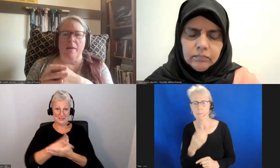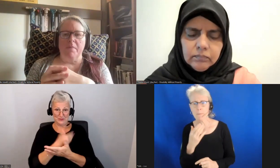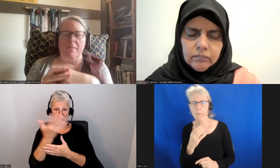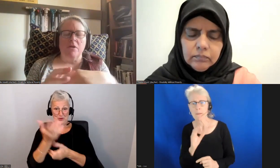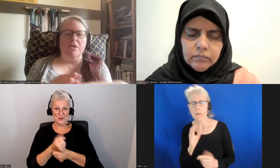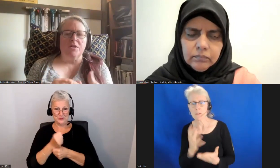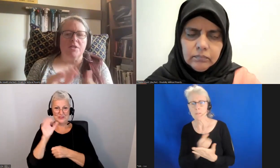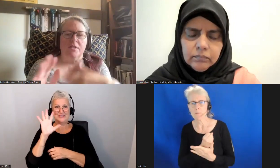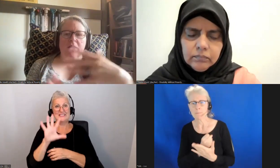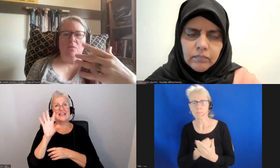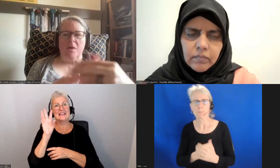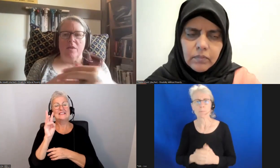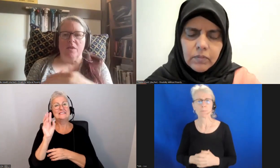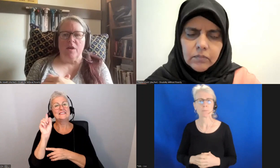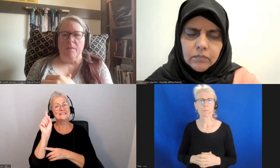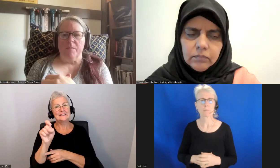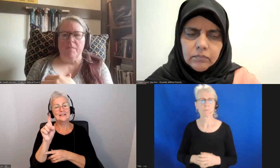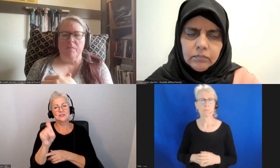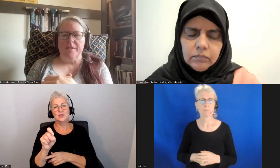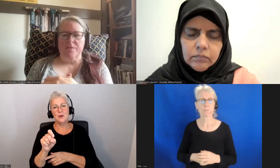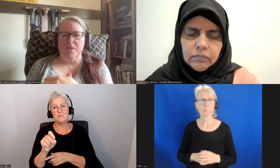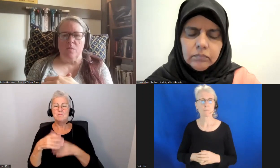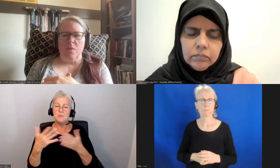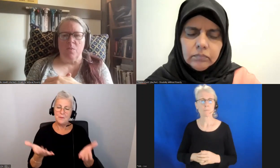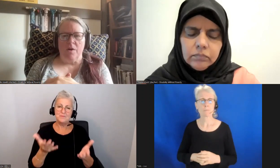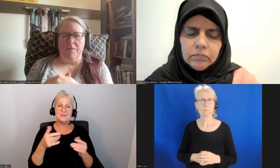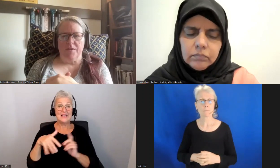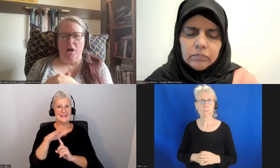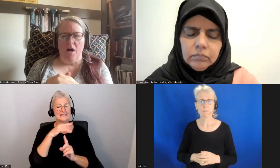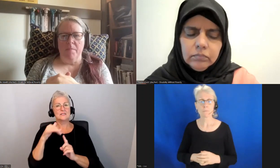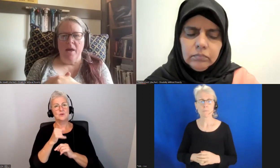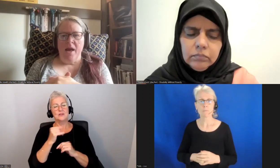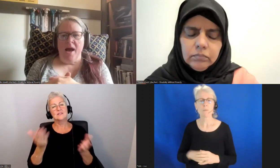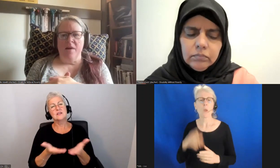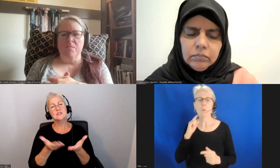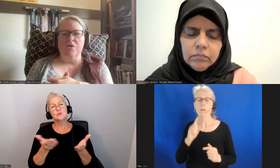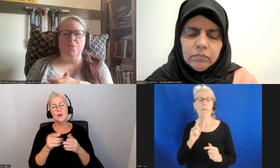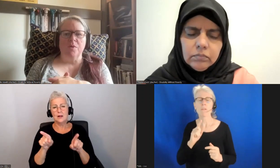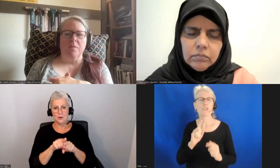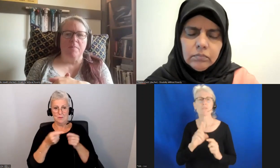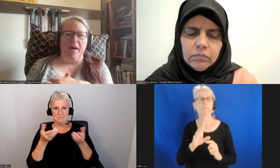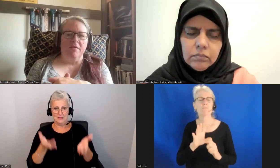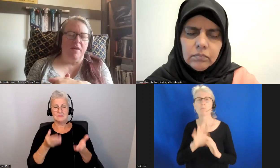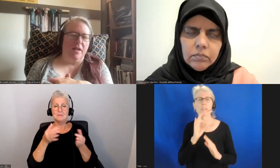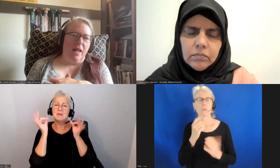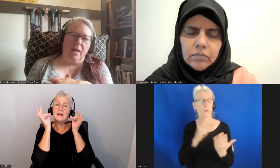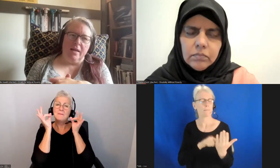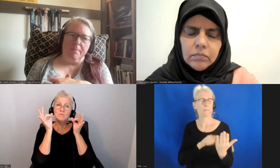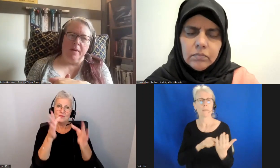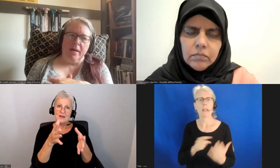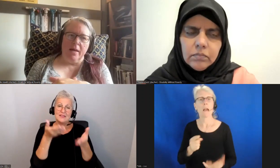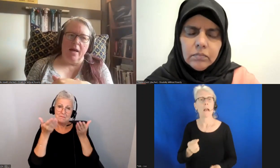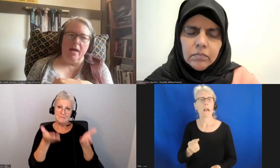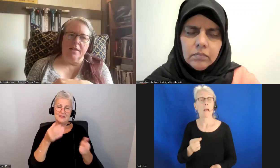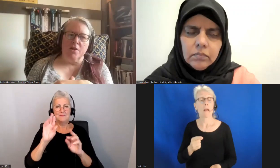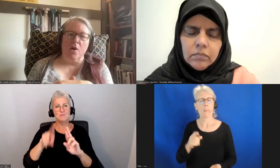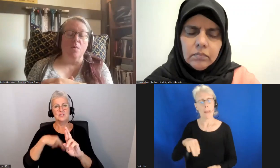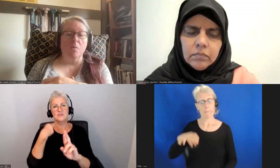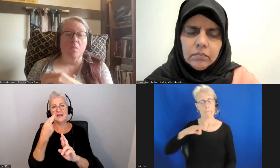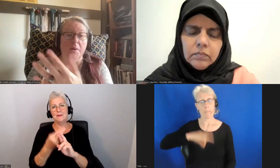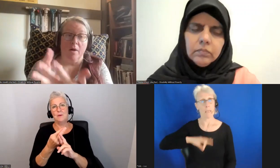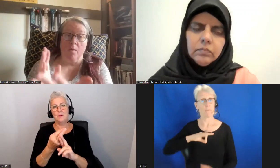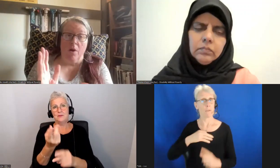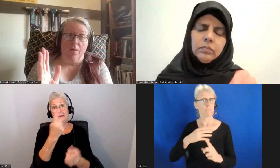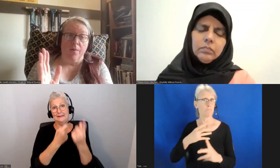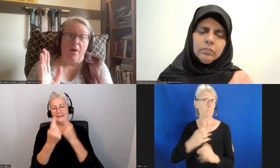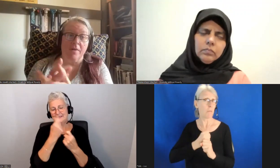So I'm going to just deal with one off the top. How much will the benefit likely be?